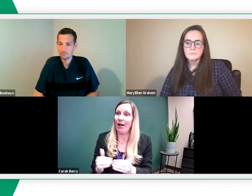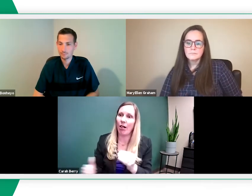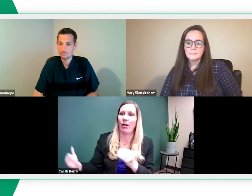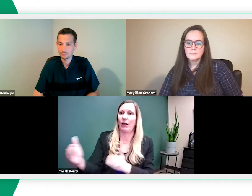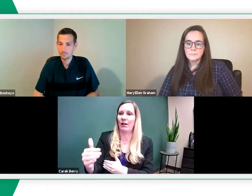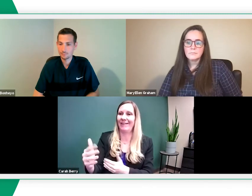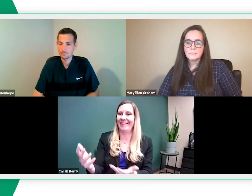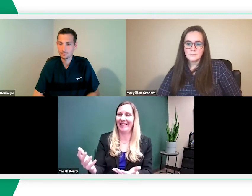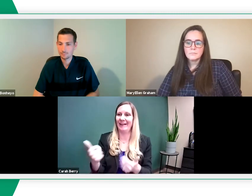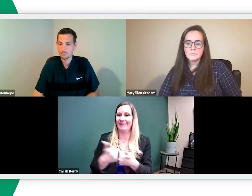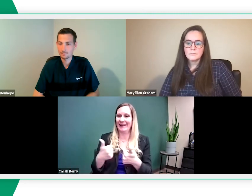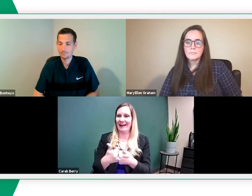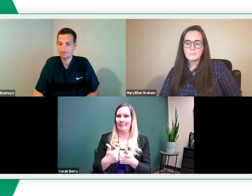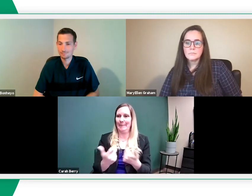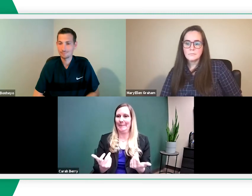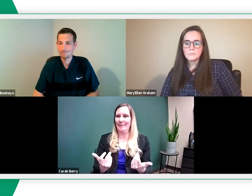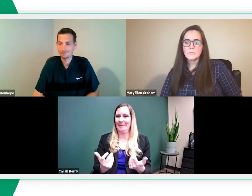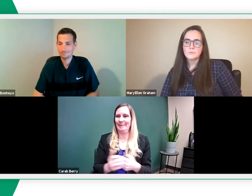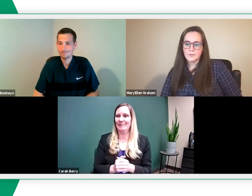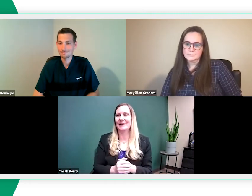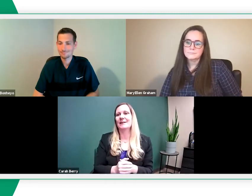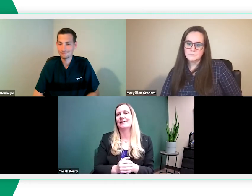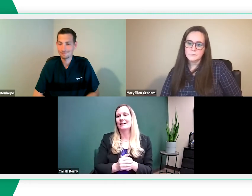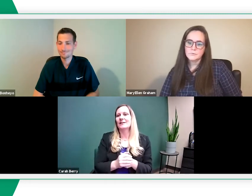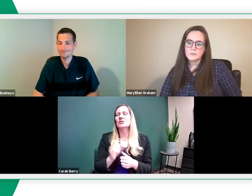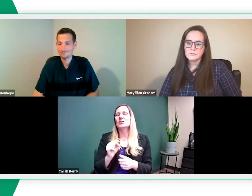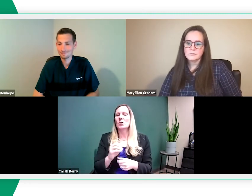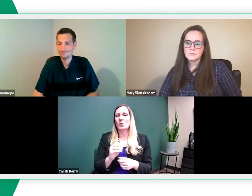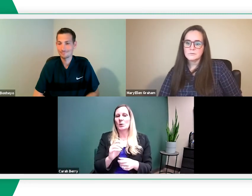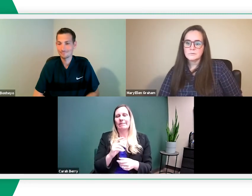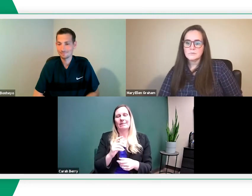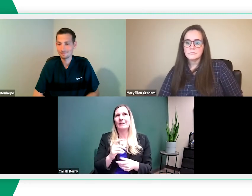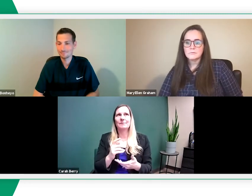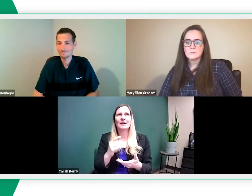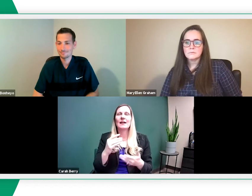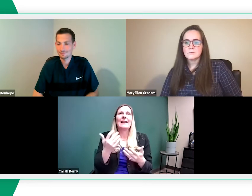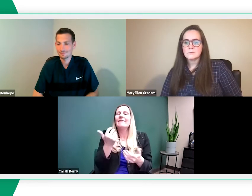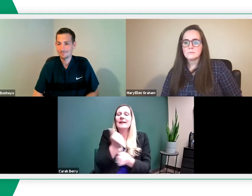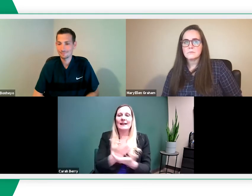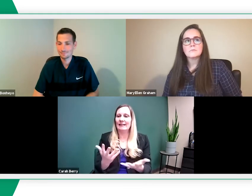just 3%? I mean, you're still earning more. You're ahead of the game.